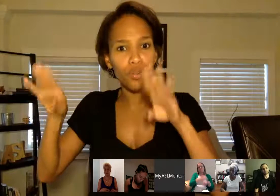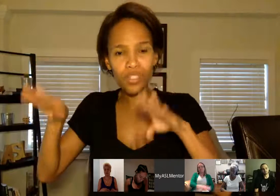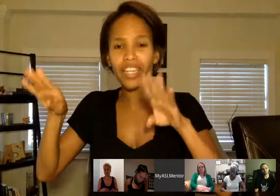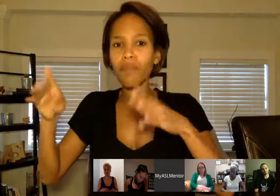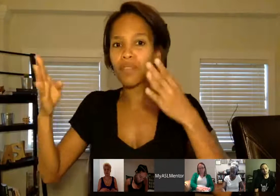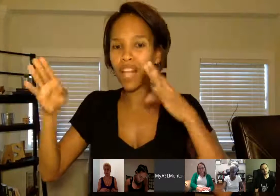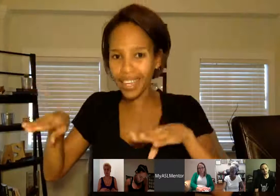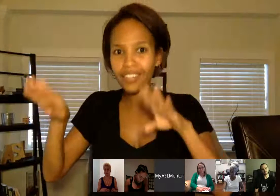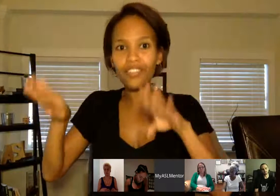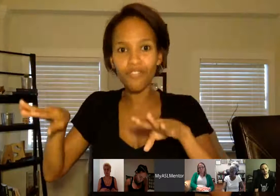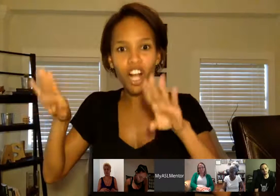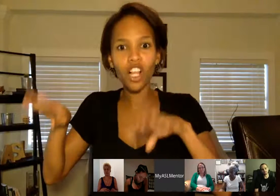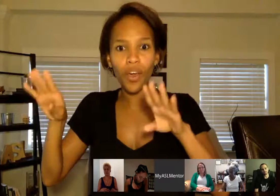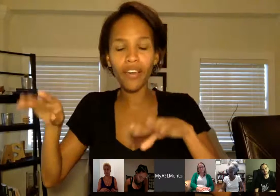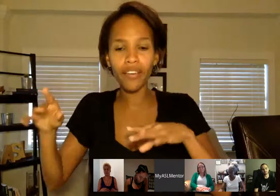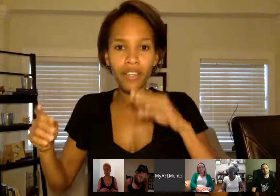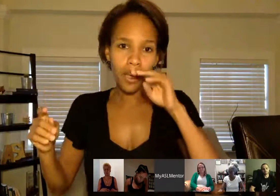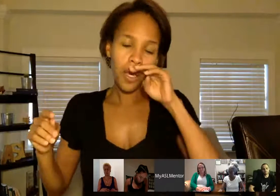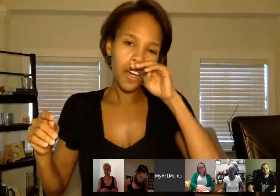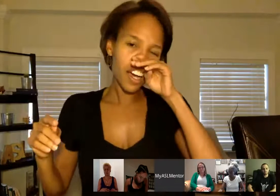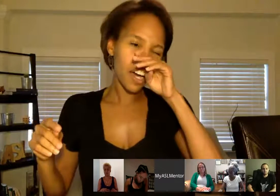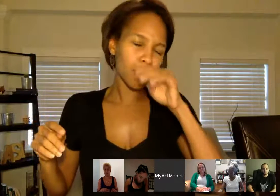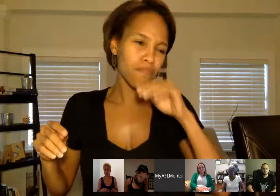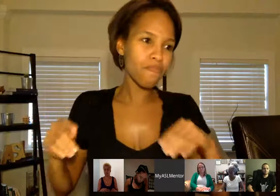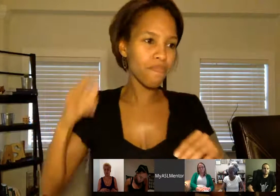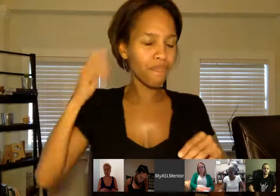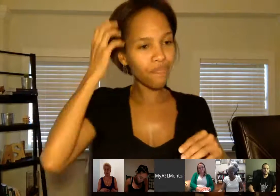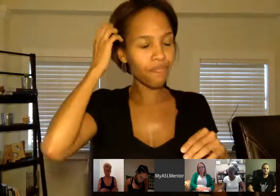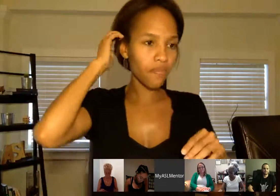sometimes used, like a blind following.